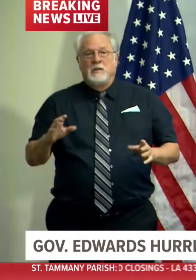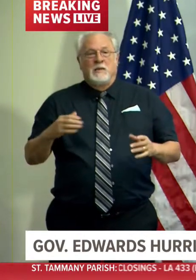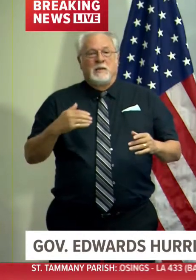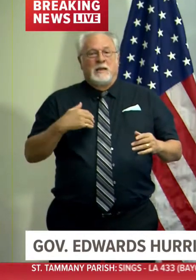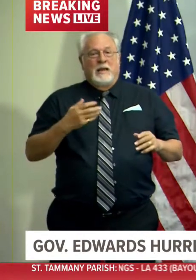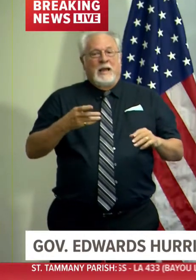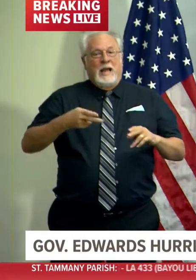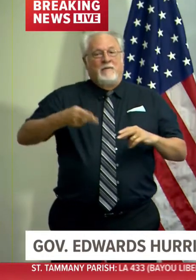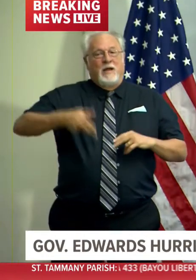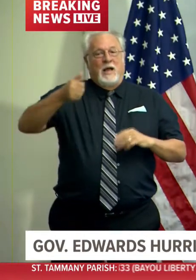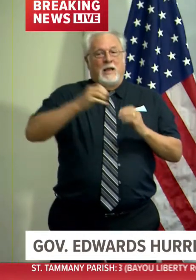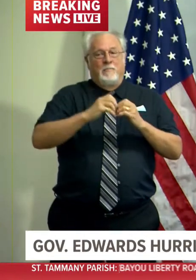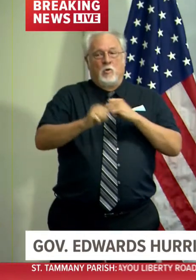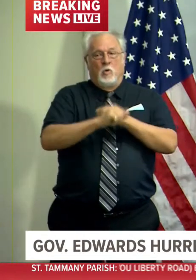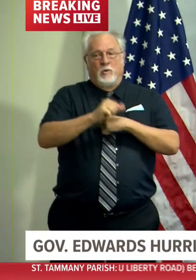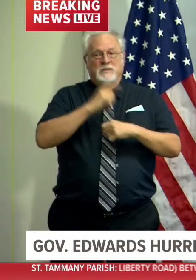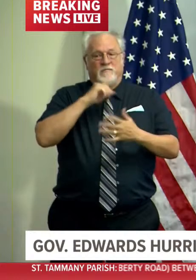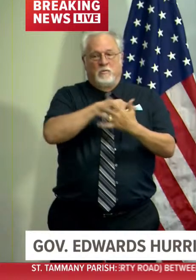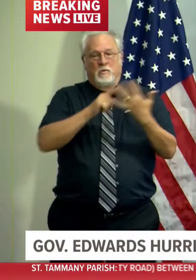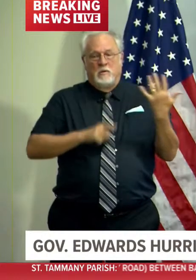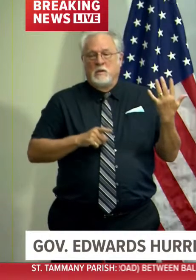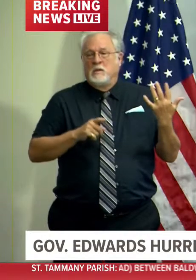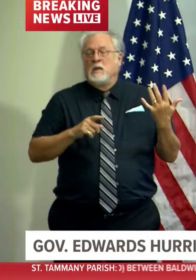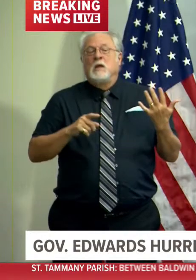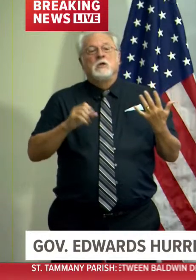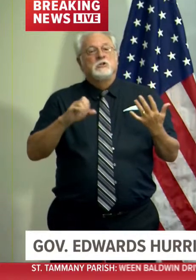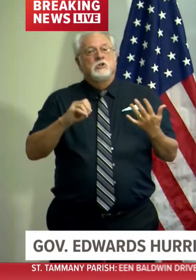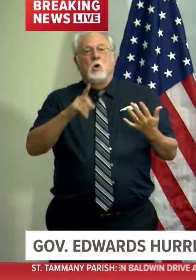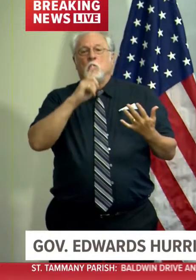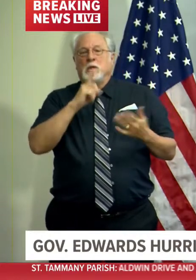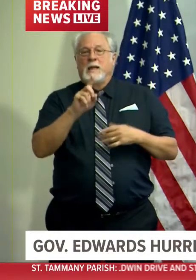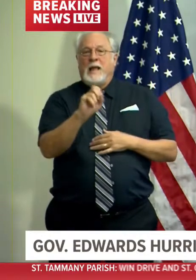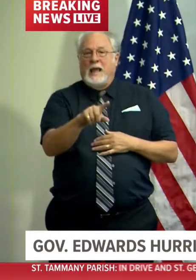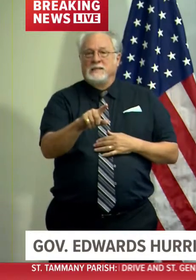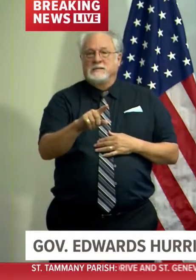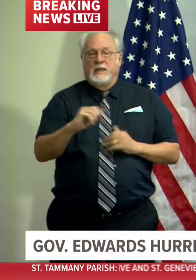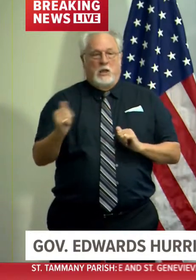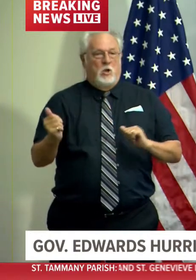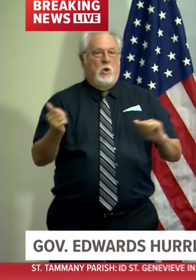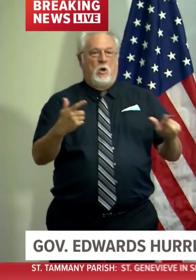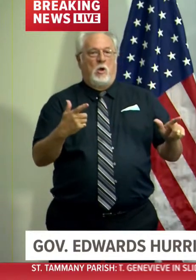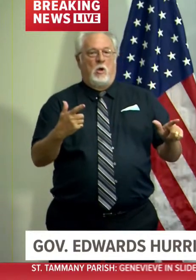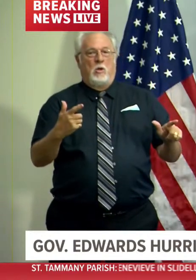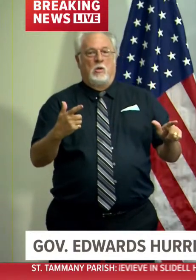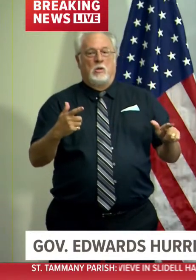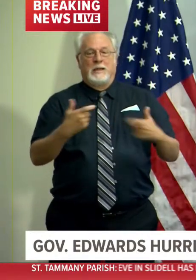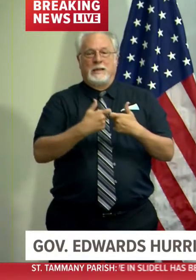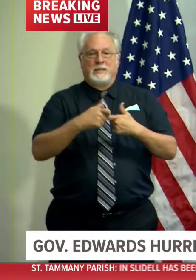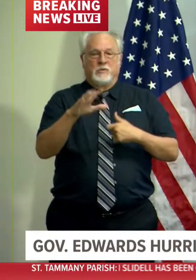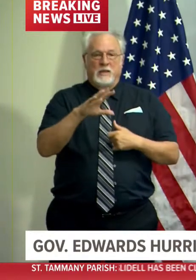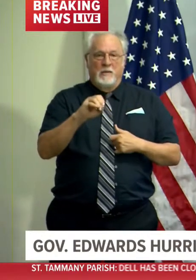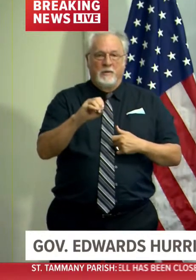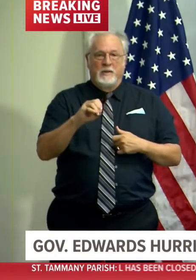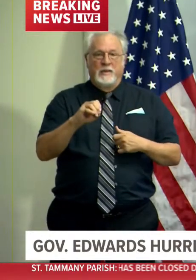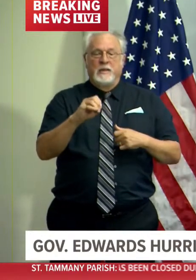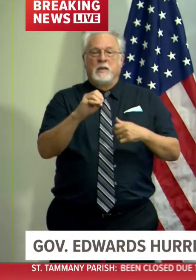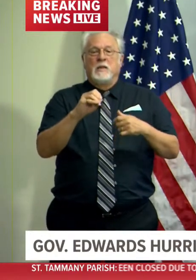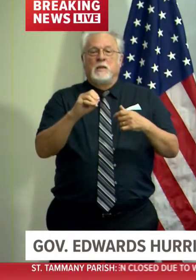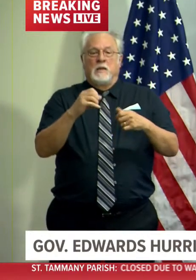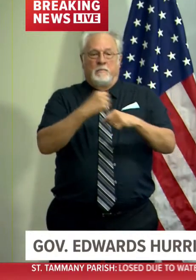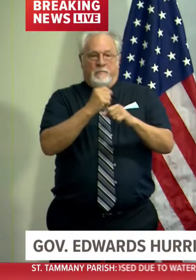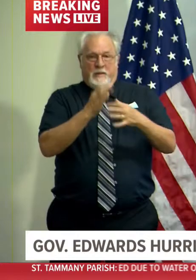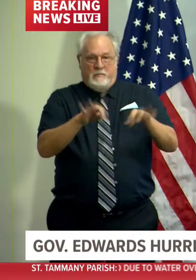elevated risk for all of these types of things. And so we're really asking all of the electric companies to